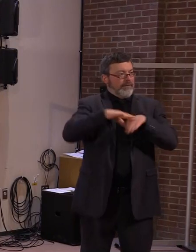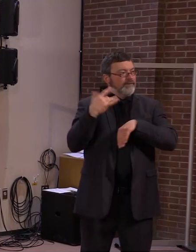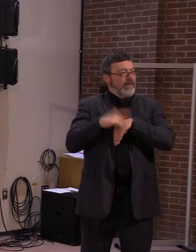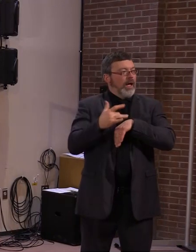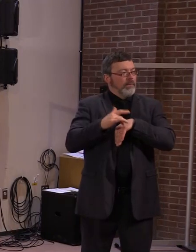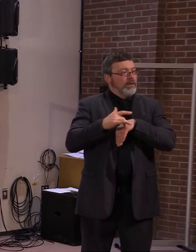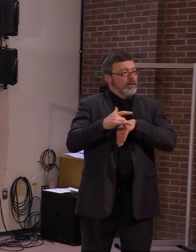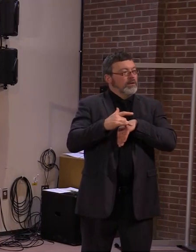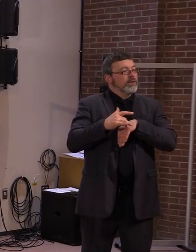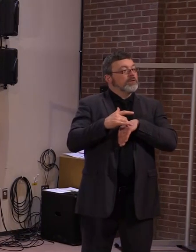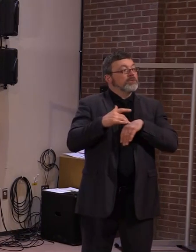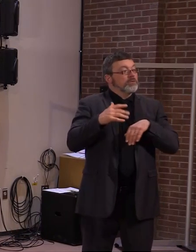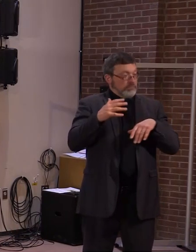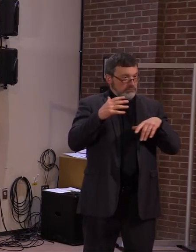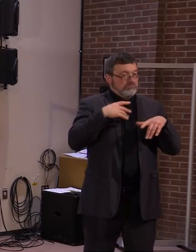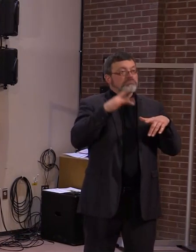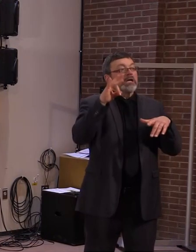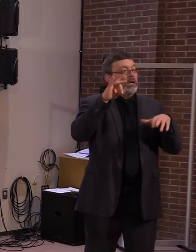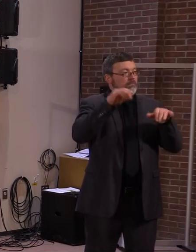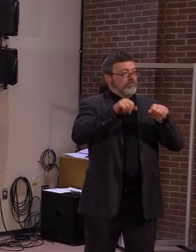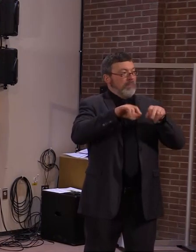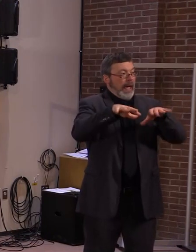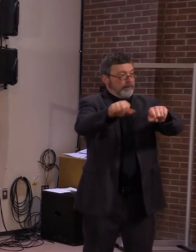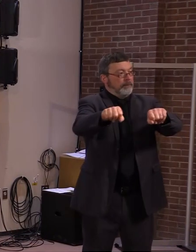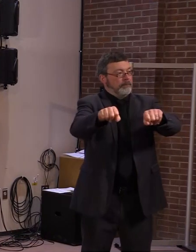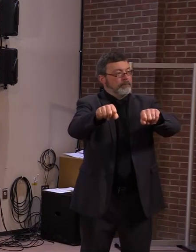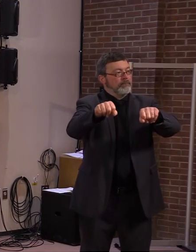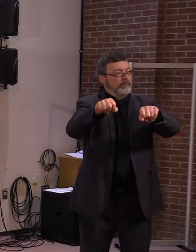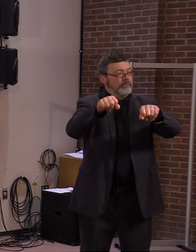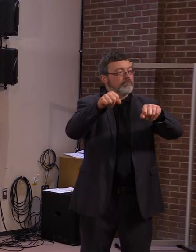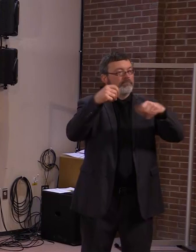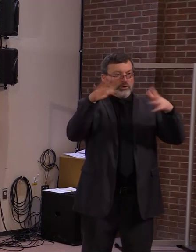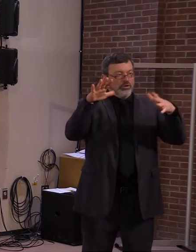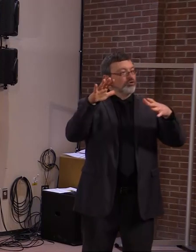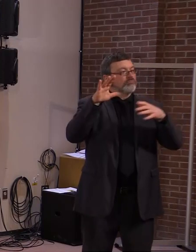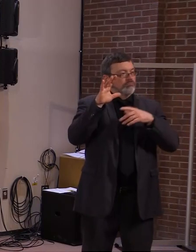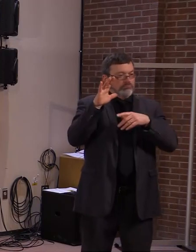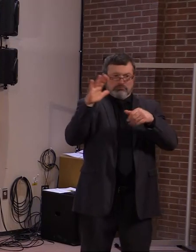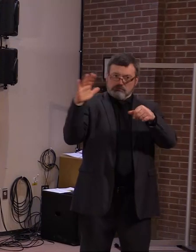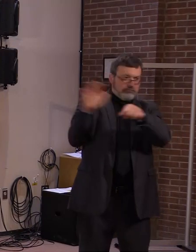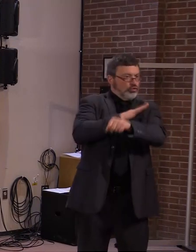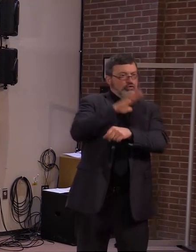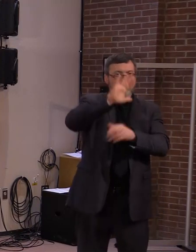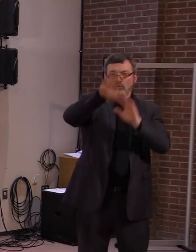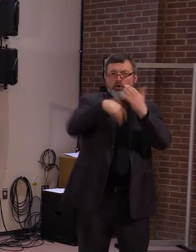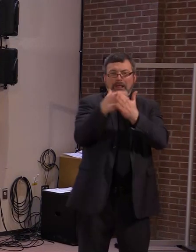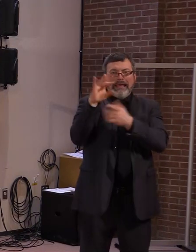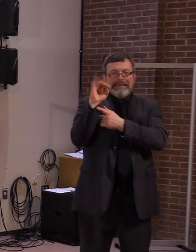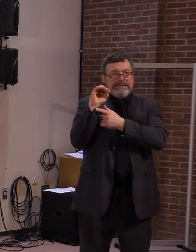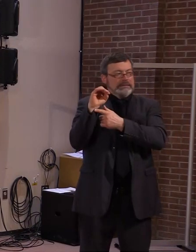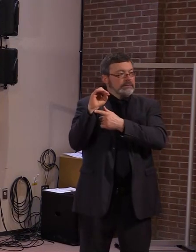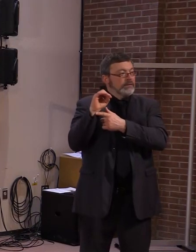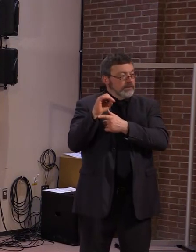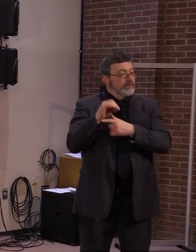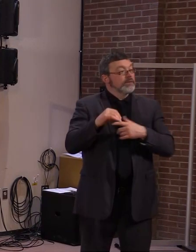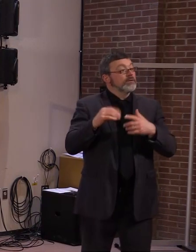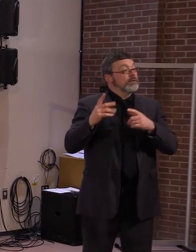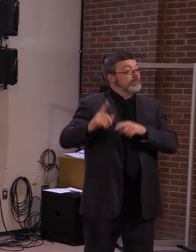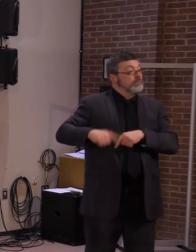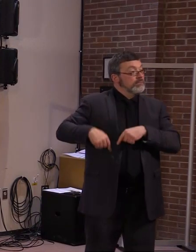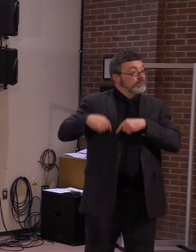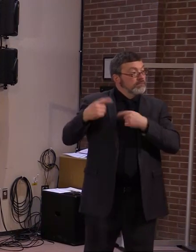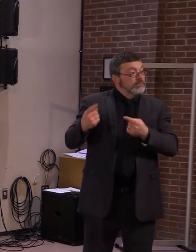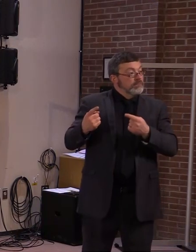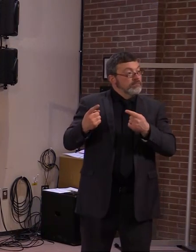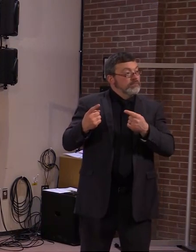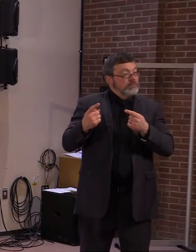admitted to those beds as of November 11th. Since that time, we have enacted three more agreements for a total of 39